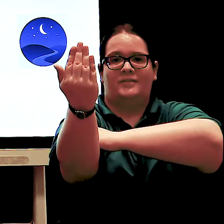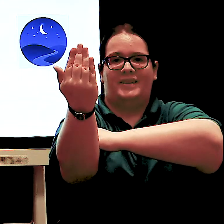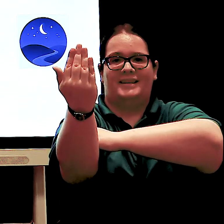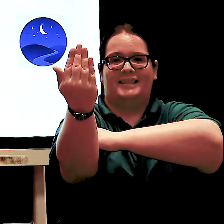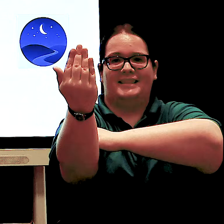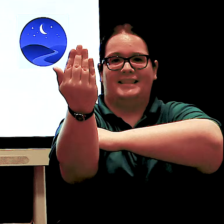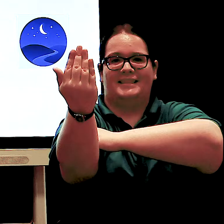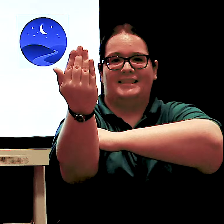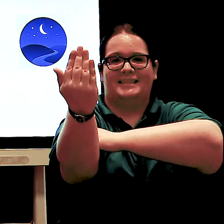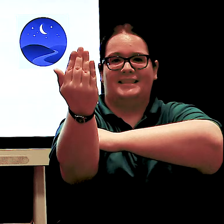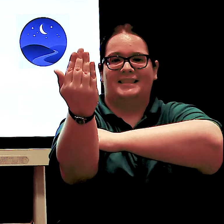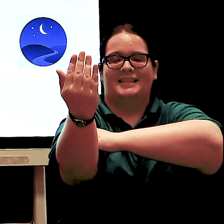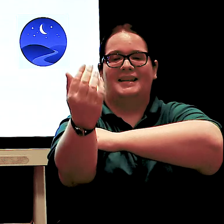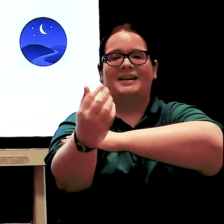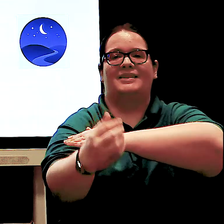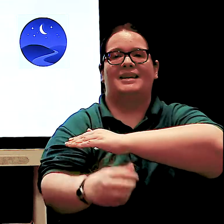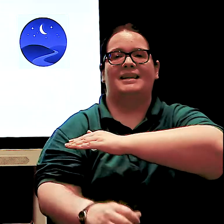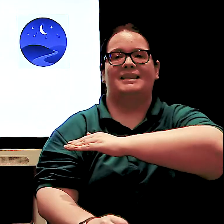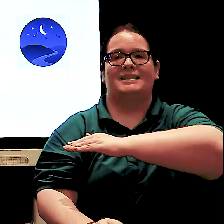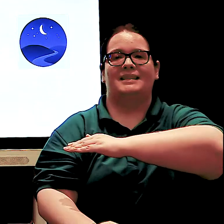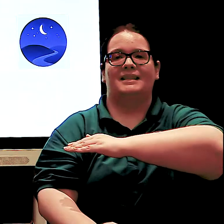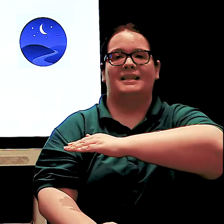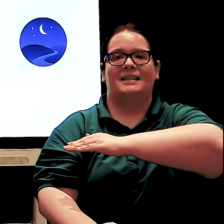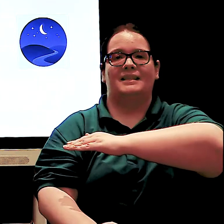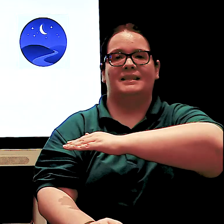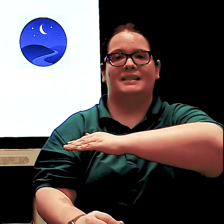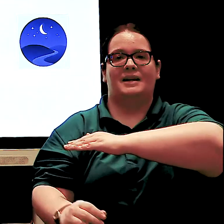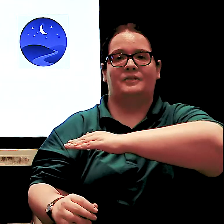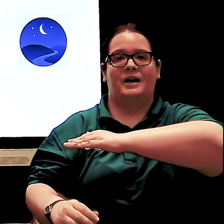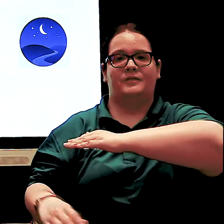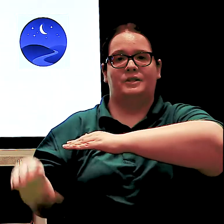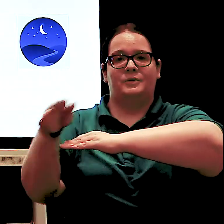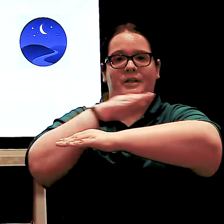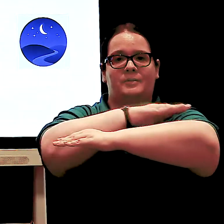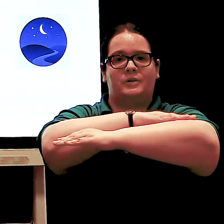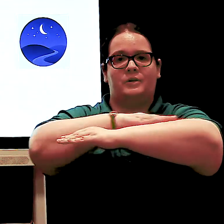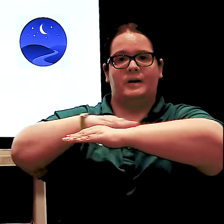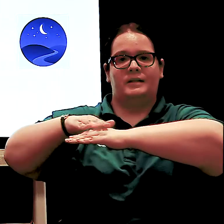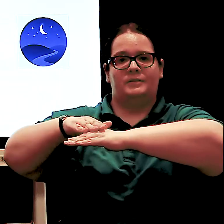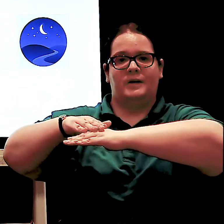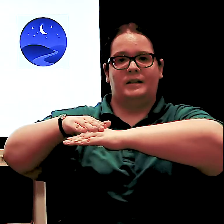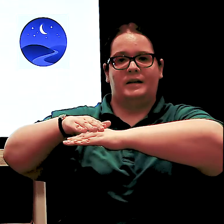Very good. All right. And the sign for afternoon, keep your horizon right there.